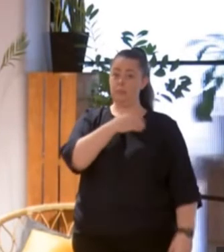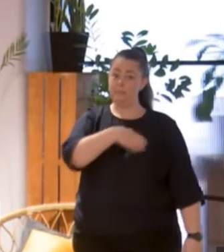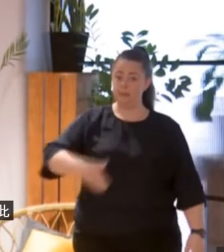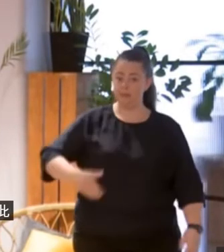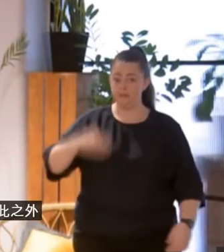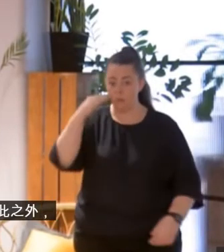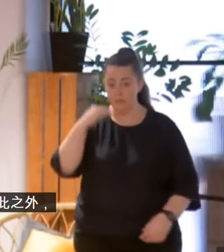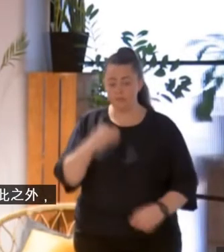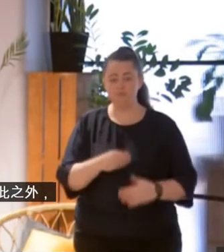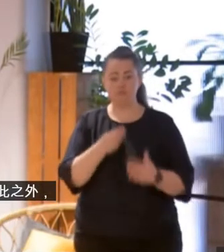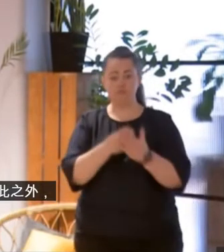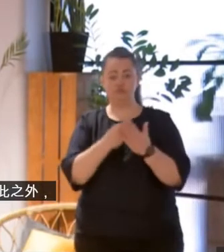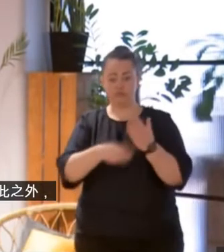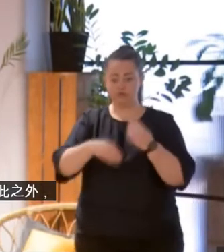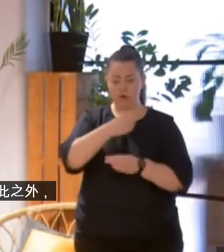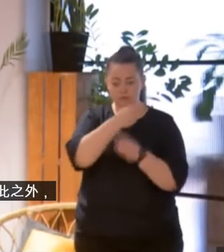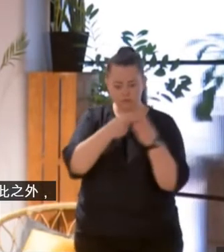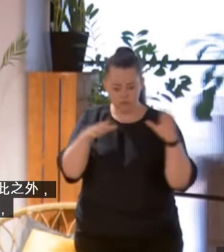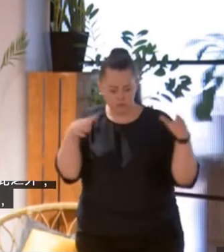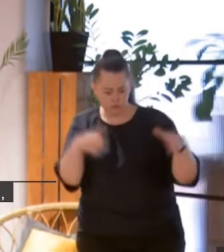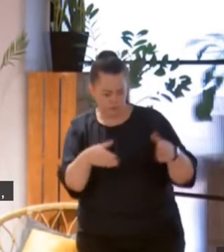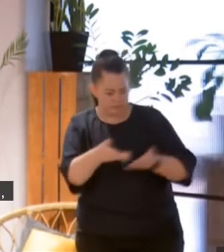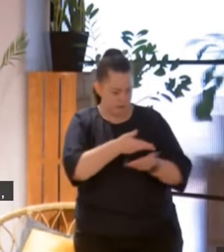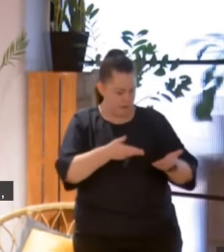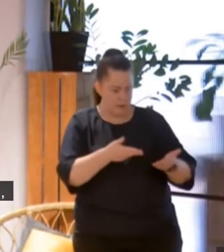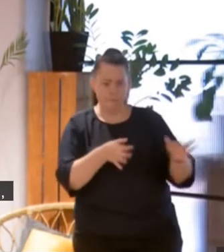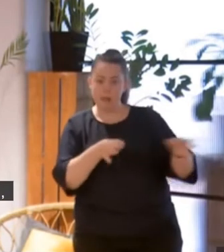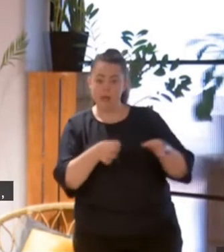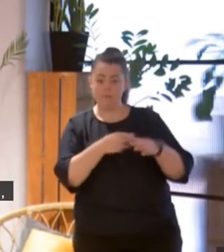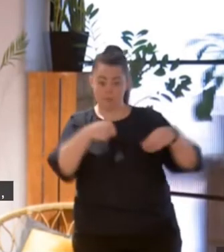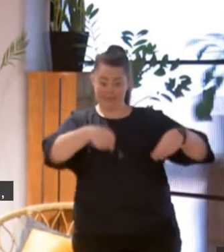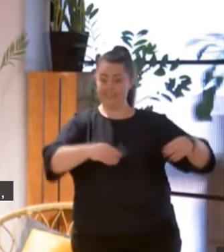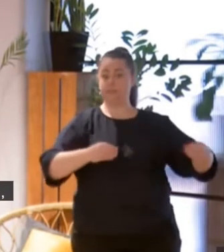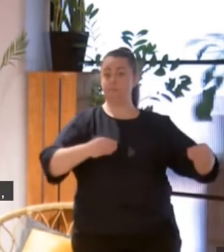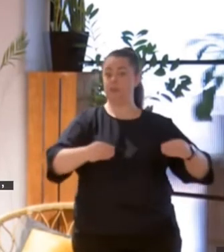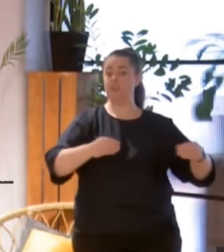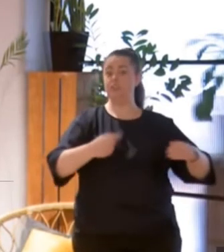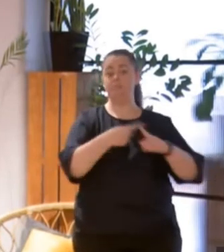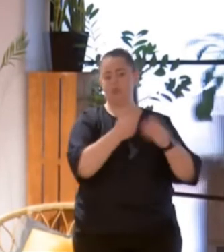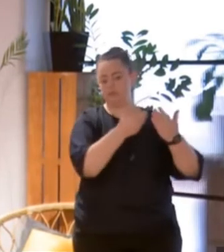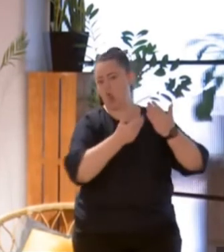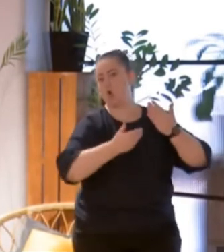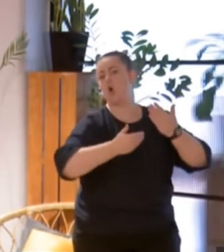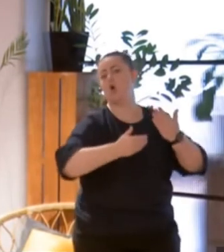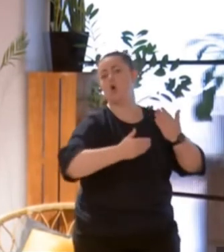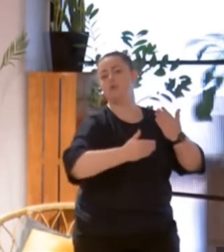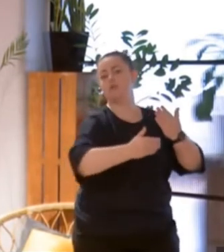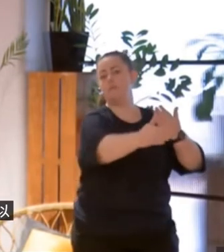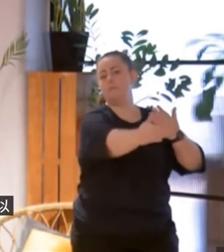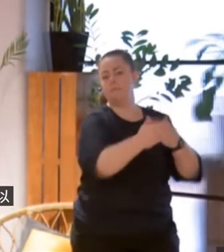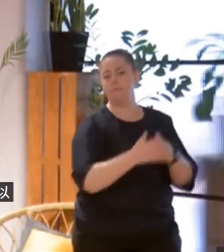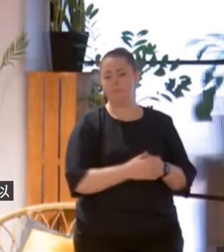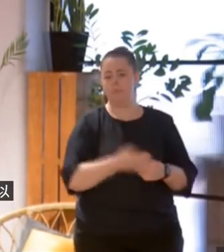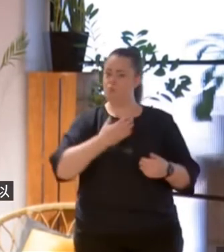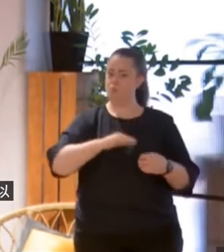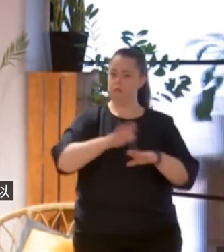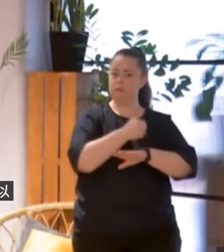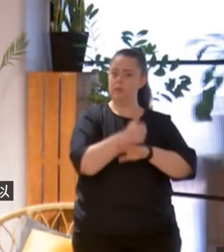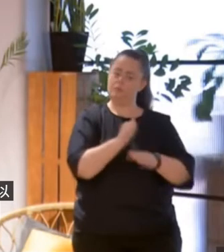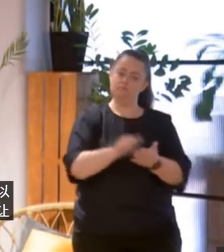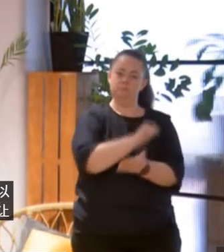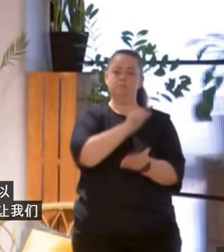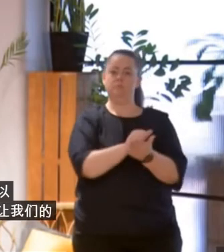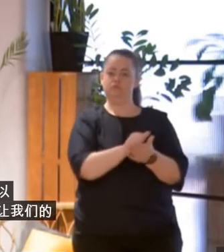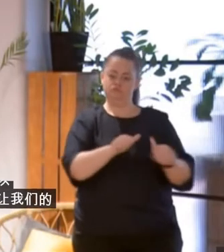and importantly beyond. This is not just about the budget in terms of the short term, this is about long-term policy plays that we can work towards at a state level